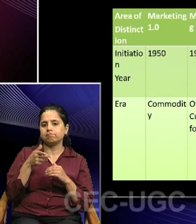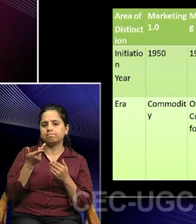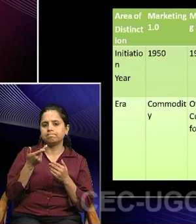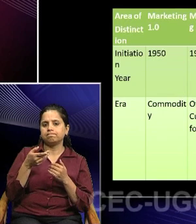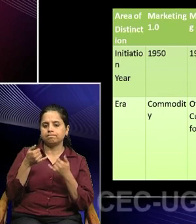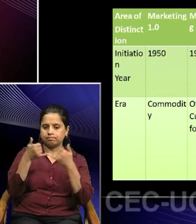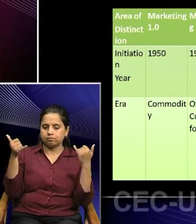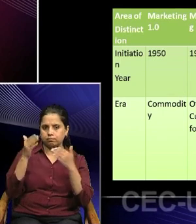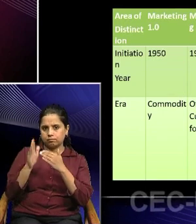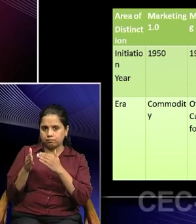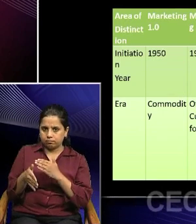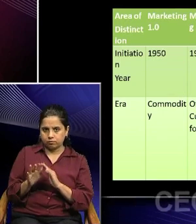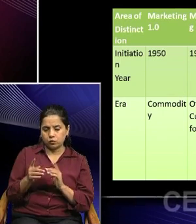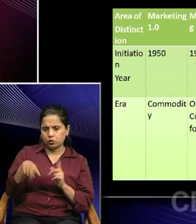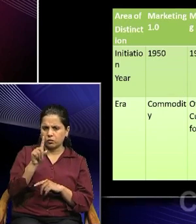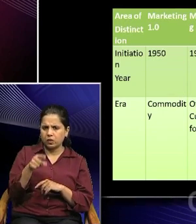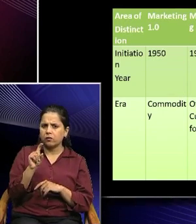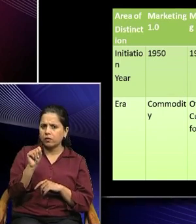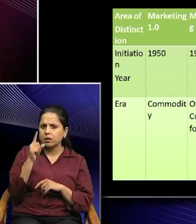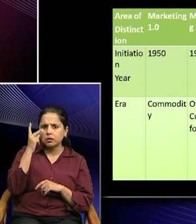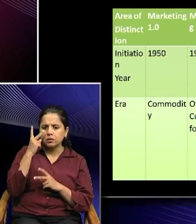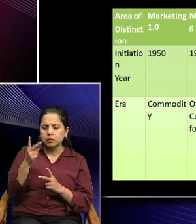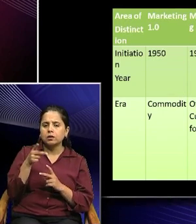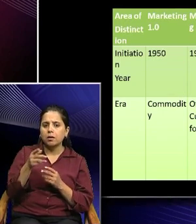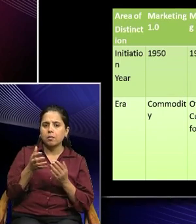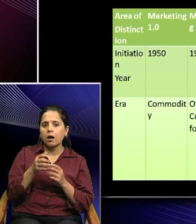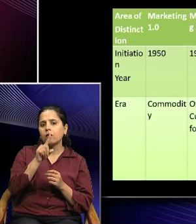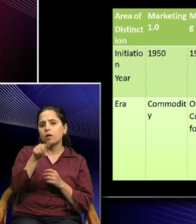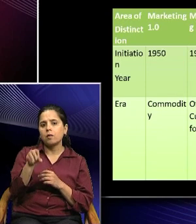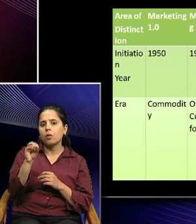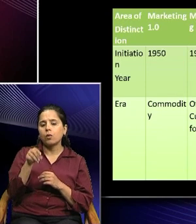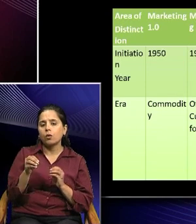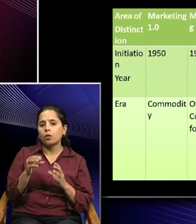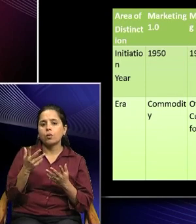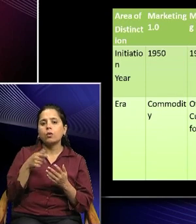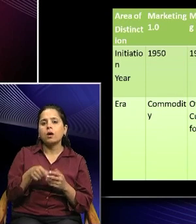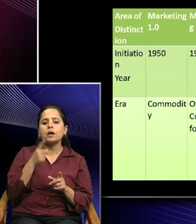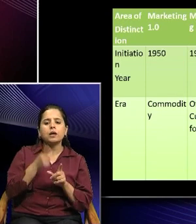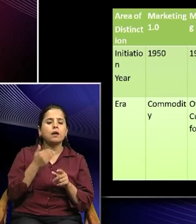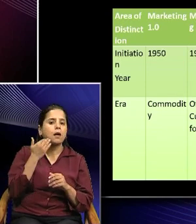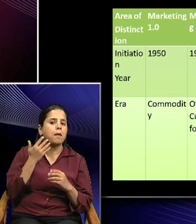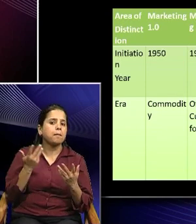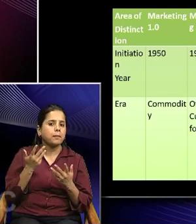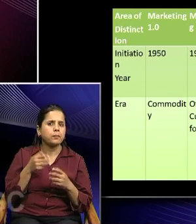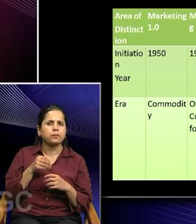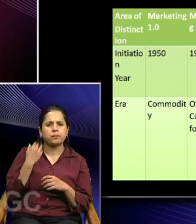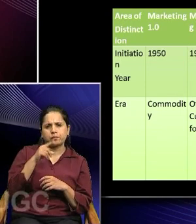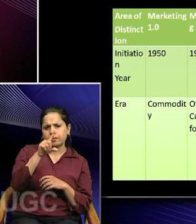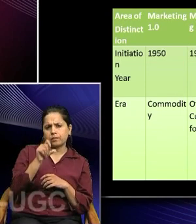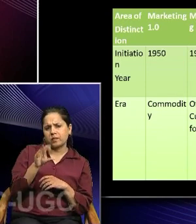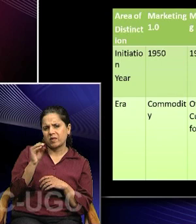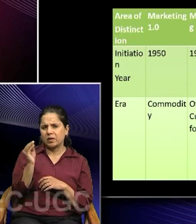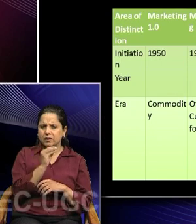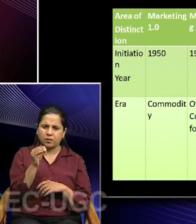we have to first understand that marketing 1.0 actually started in which year. So, it was 1950